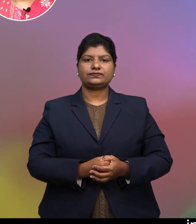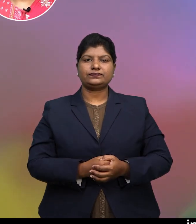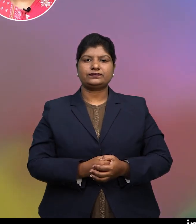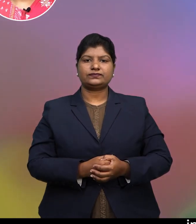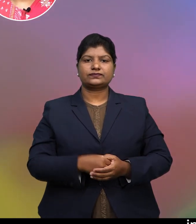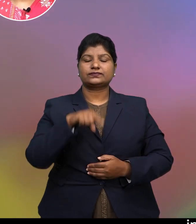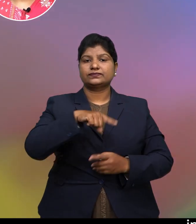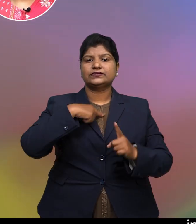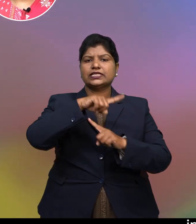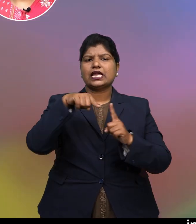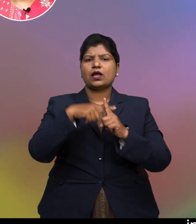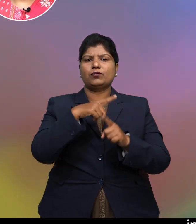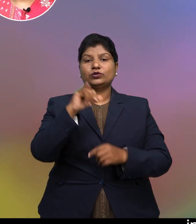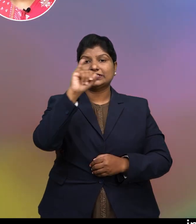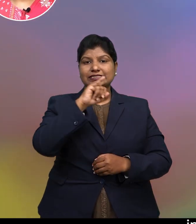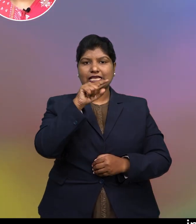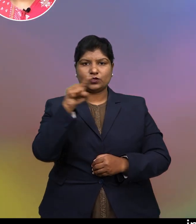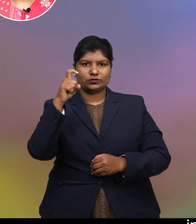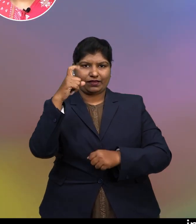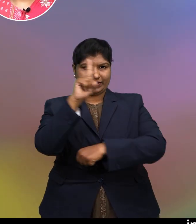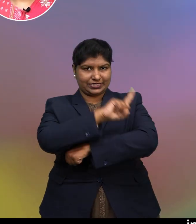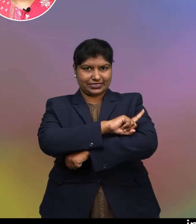in about 6 to 7 days